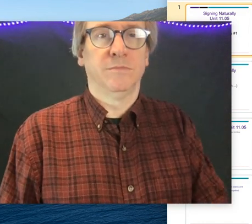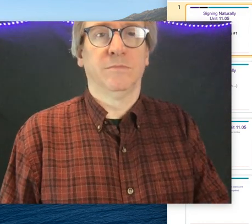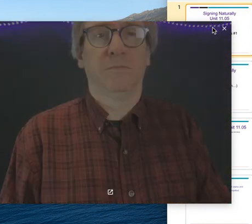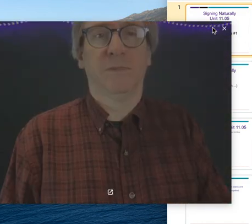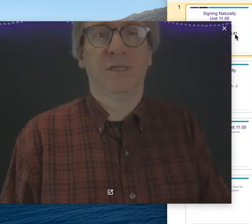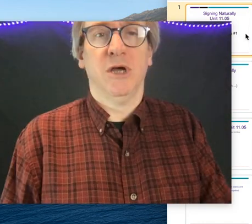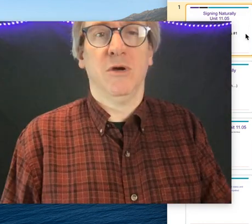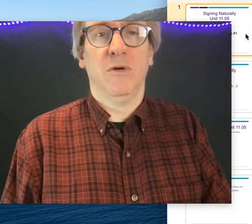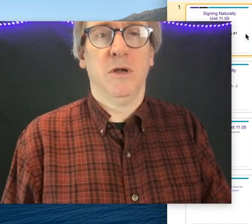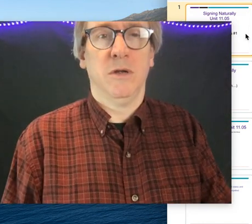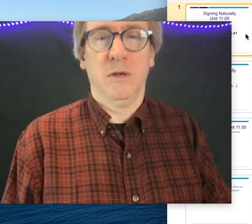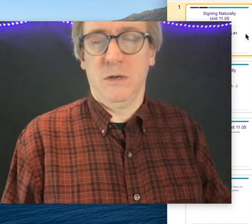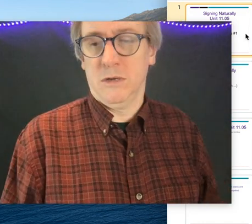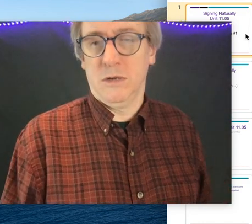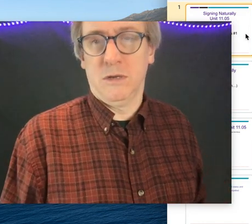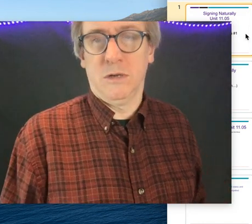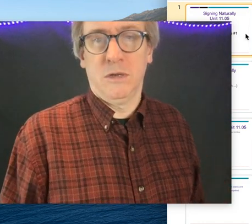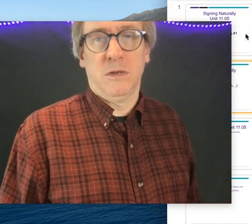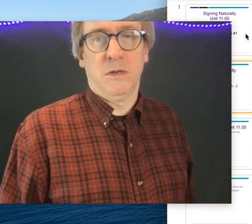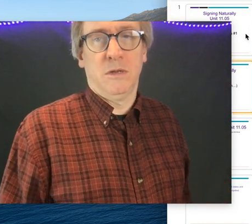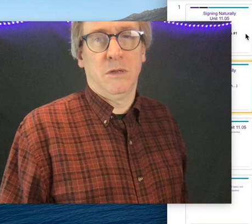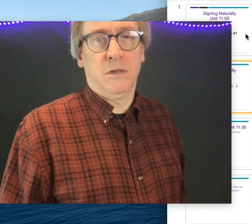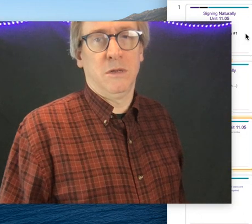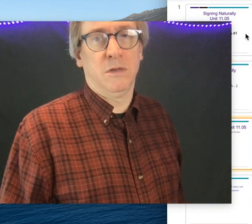Oops. So